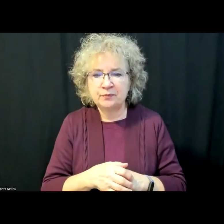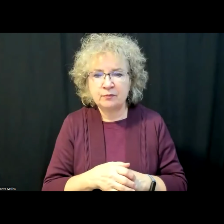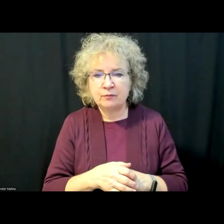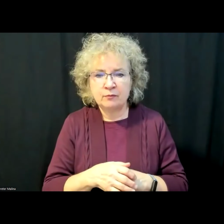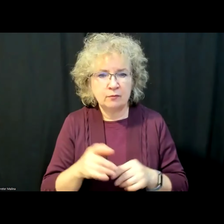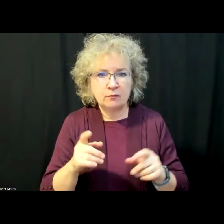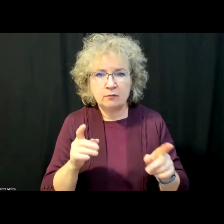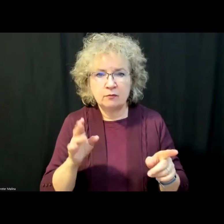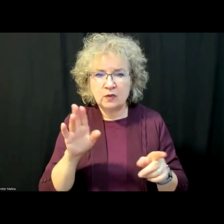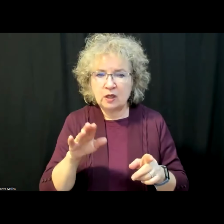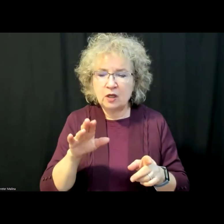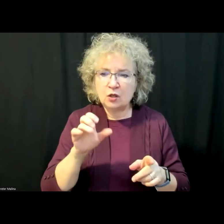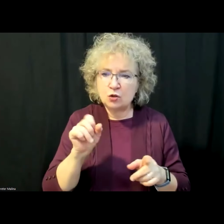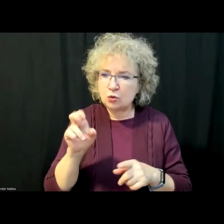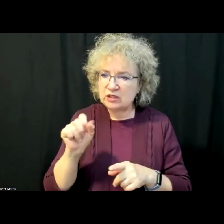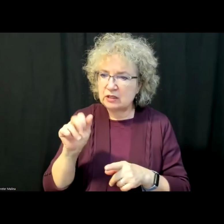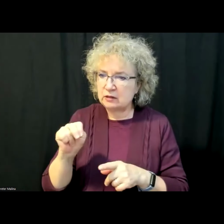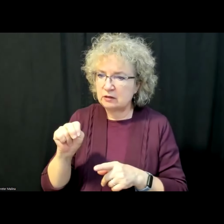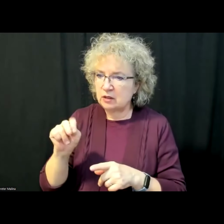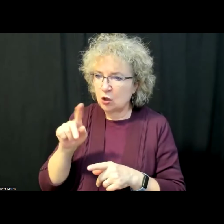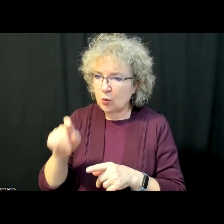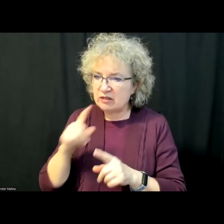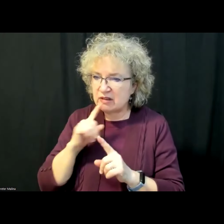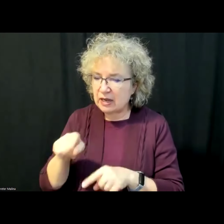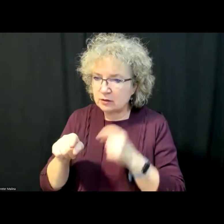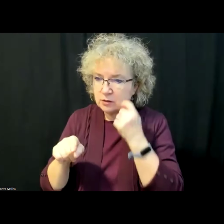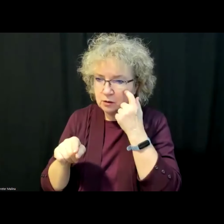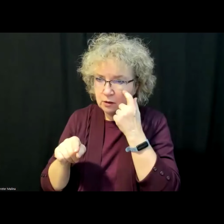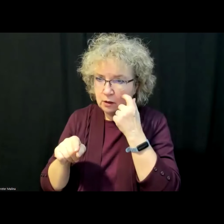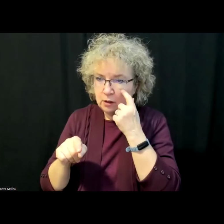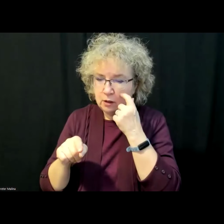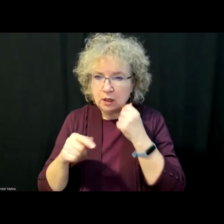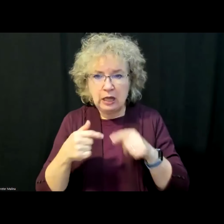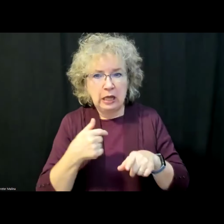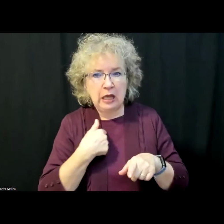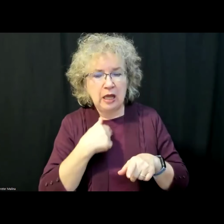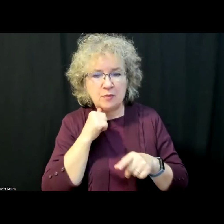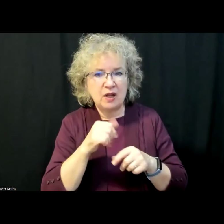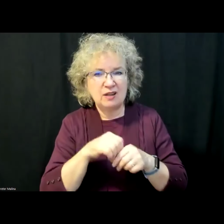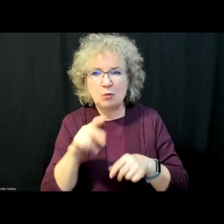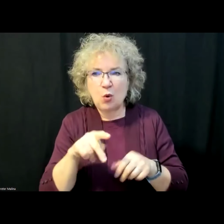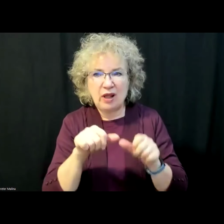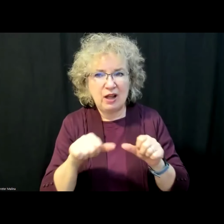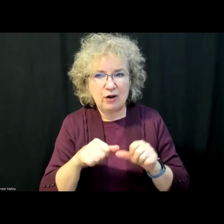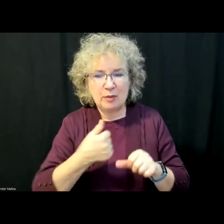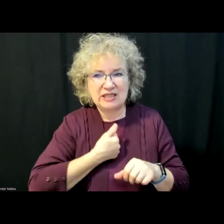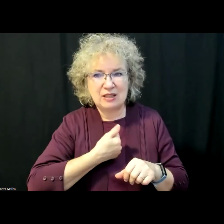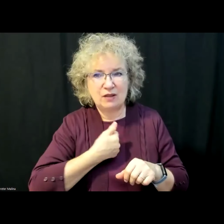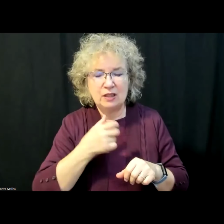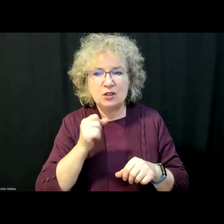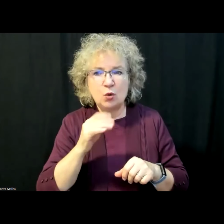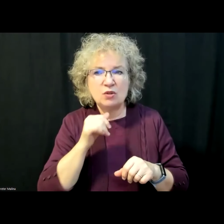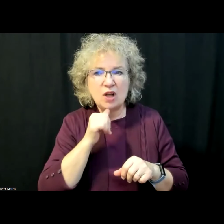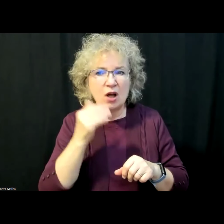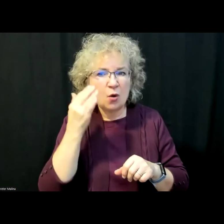Susan, did that answer your question? I'm, I'm, I'm, I'm not from Portland in the Portland area. So I'm not necessarily aware